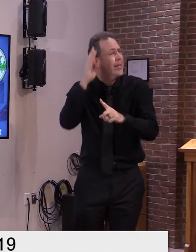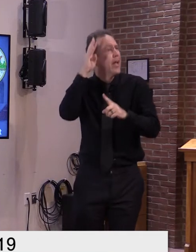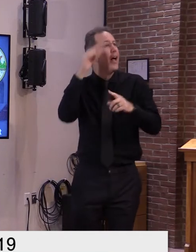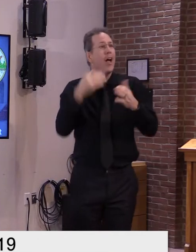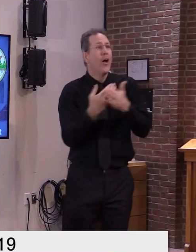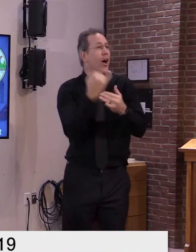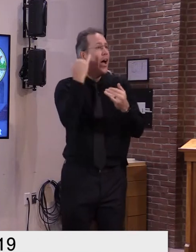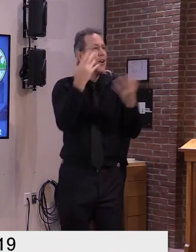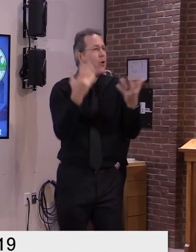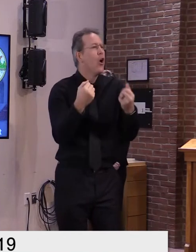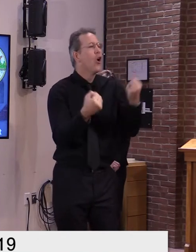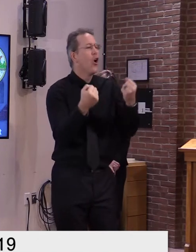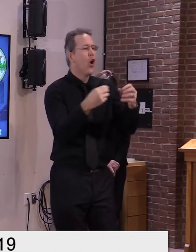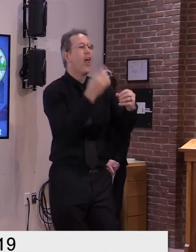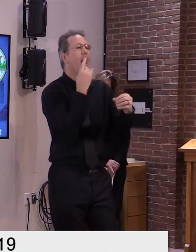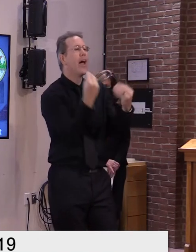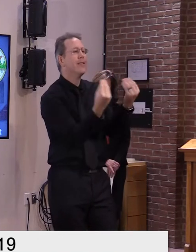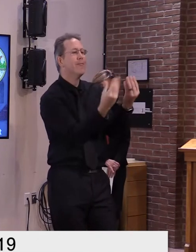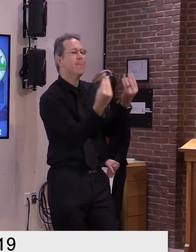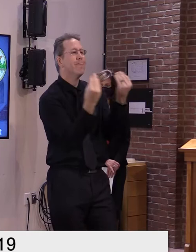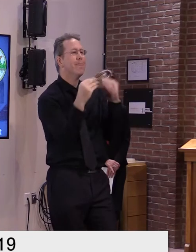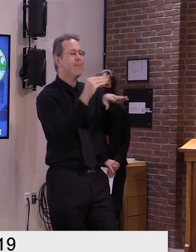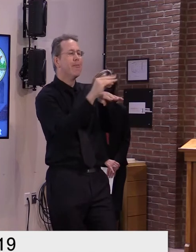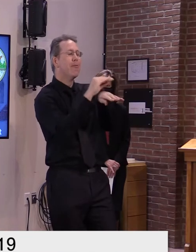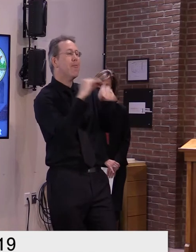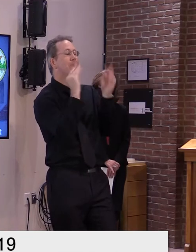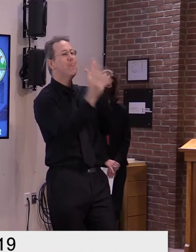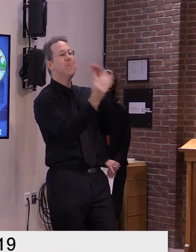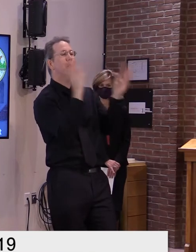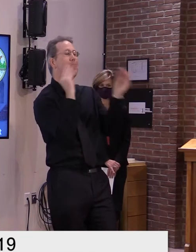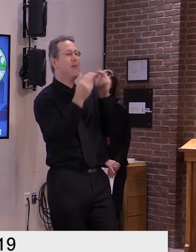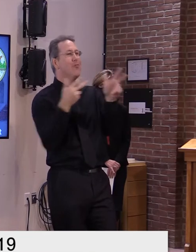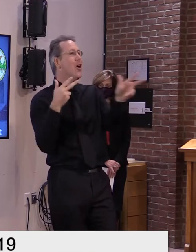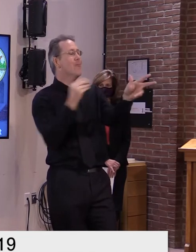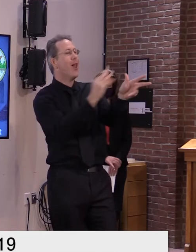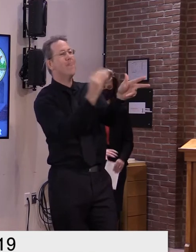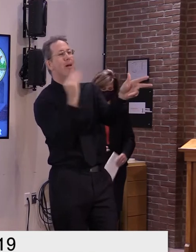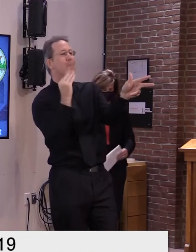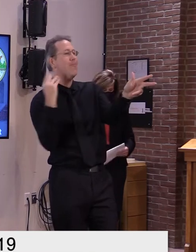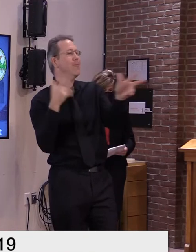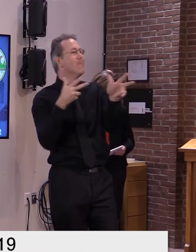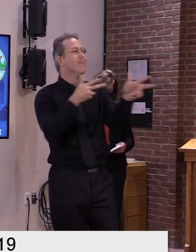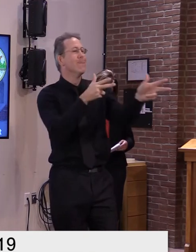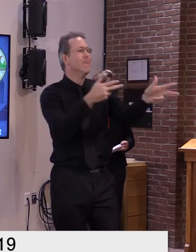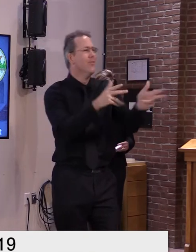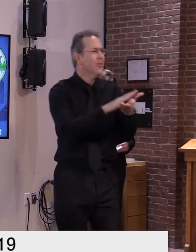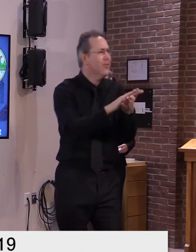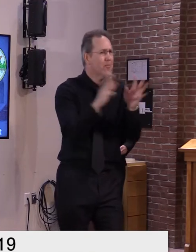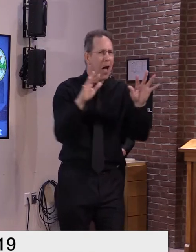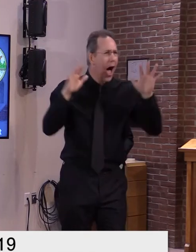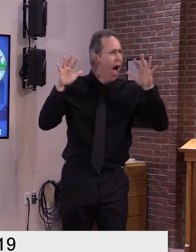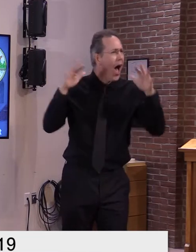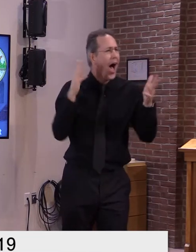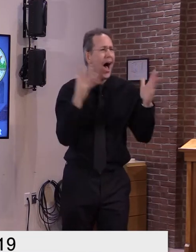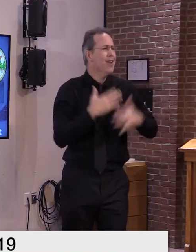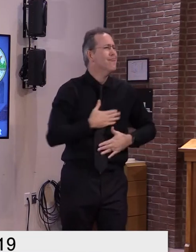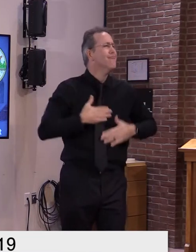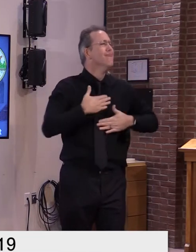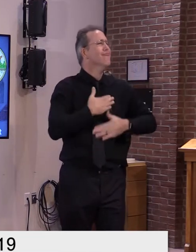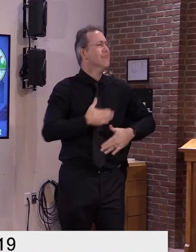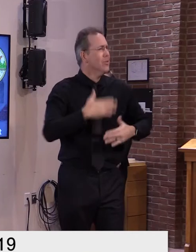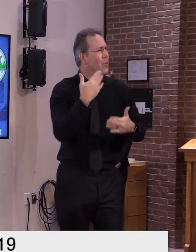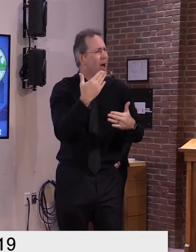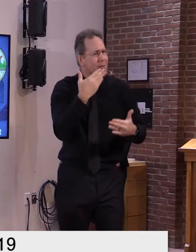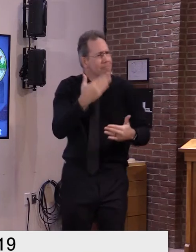news, lighting up his vehicle and others doing the same as an added attraction. His nominator said that Troy is